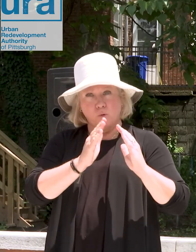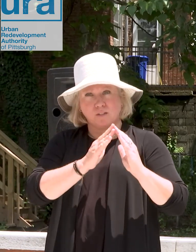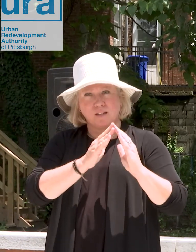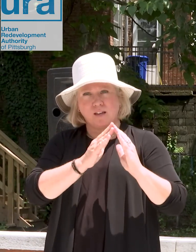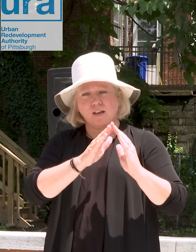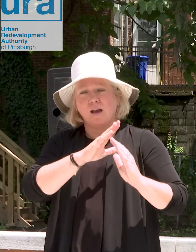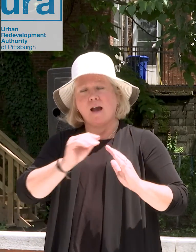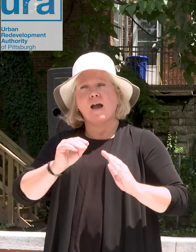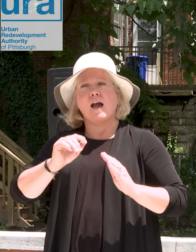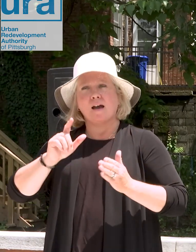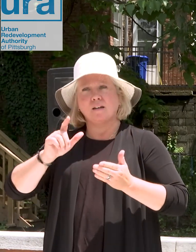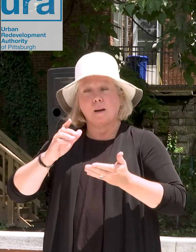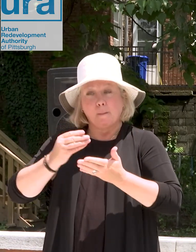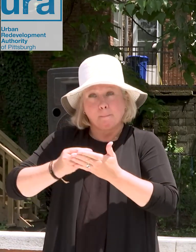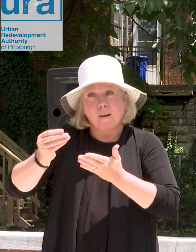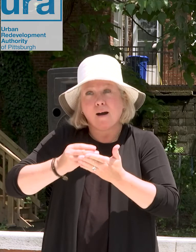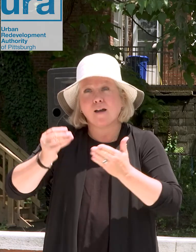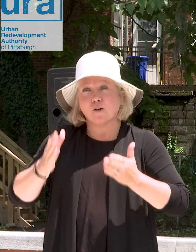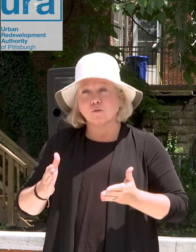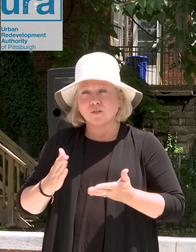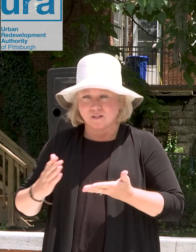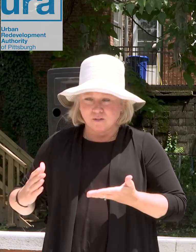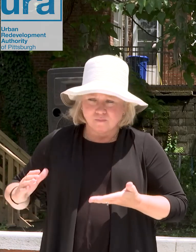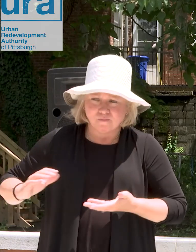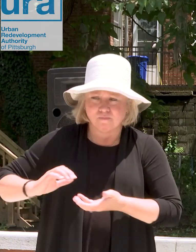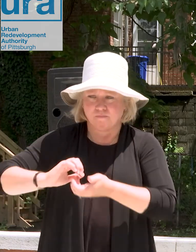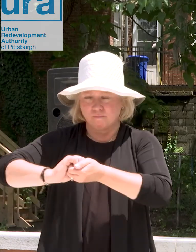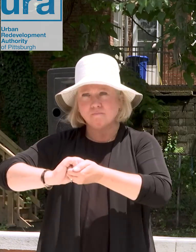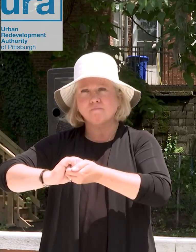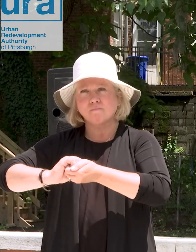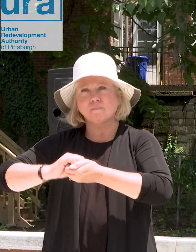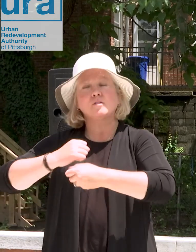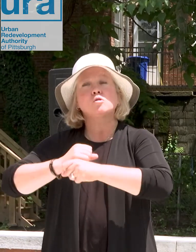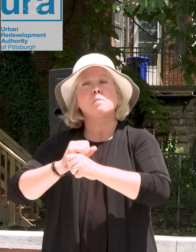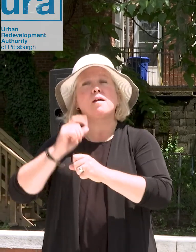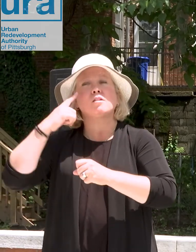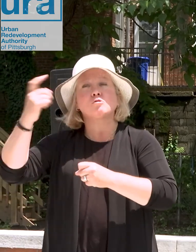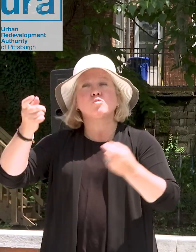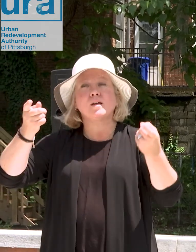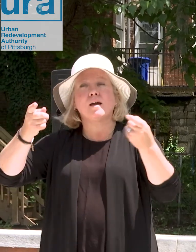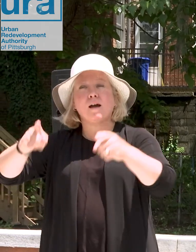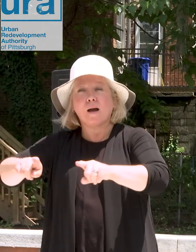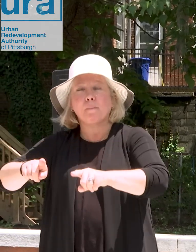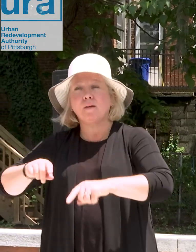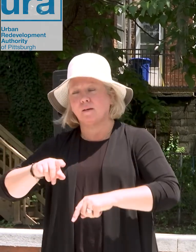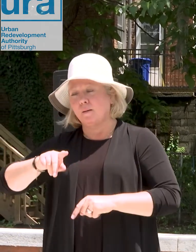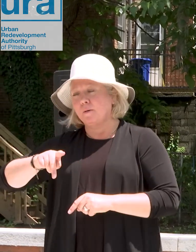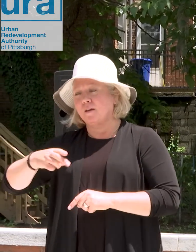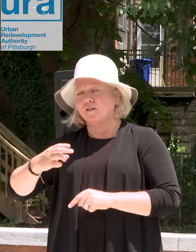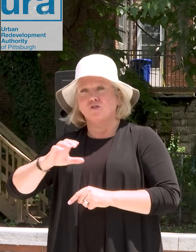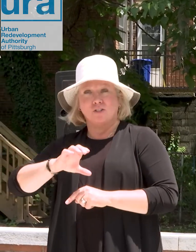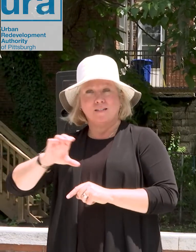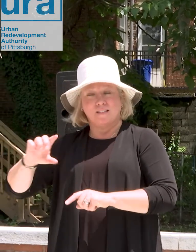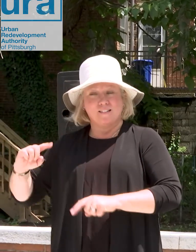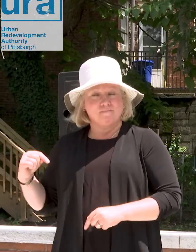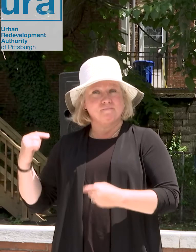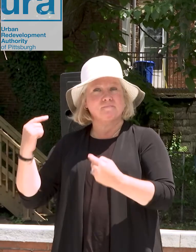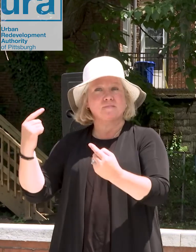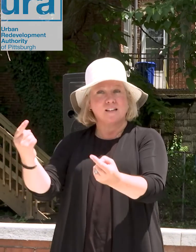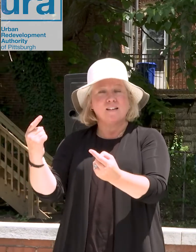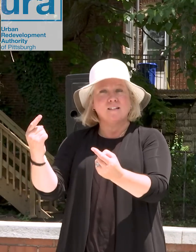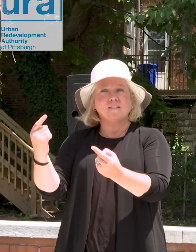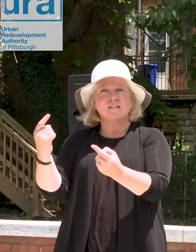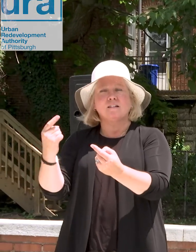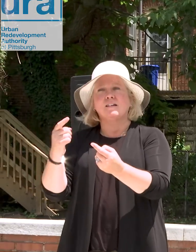low to moderate income home buyers to make that dream a reality. Since its inception, the PHDC has either developed